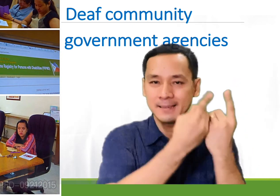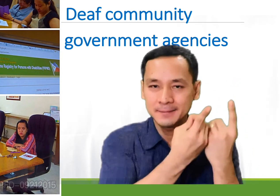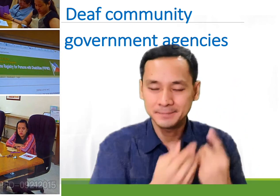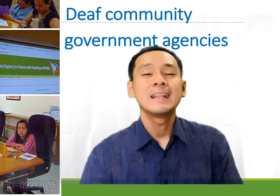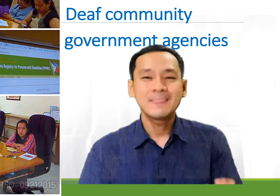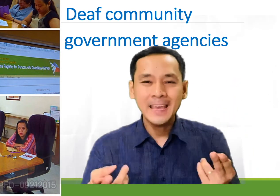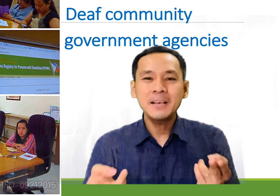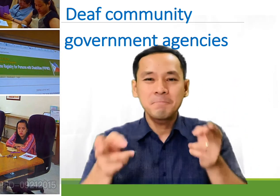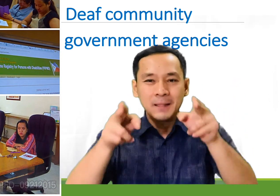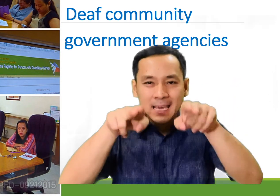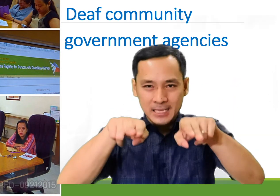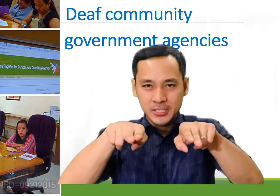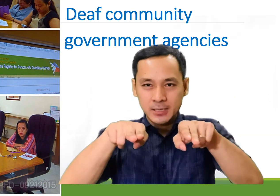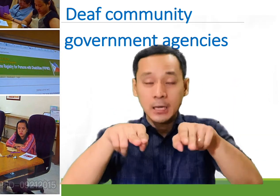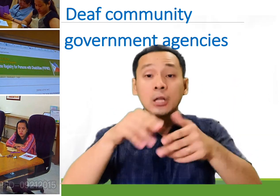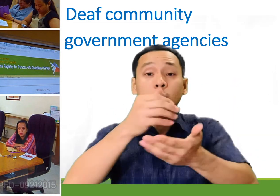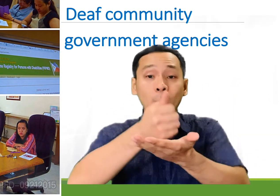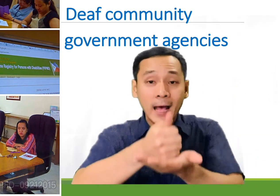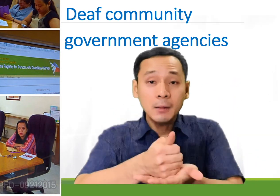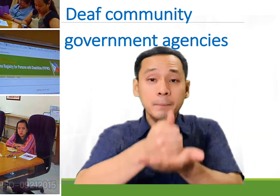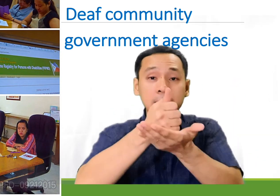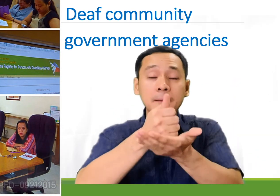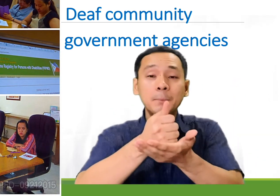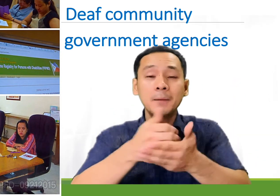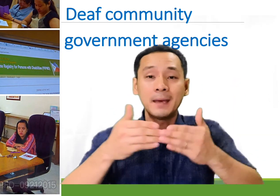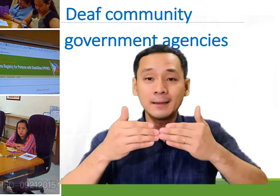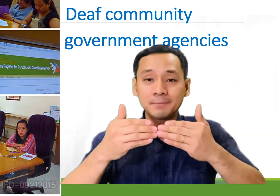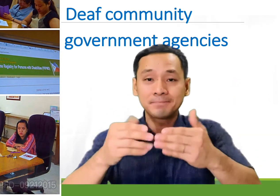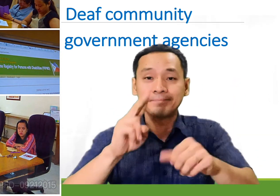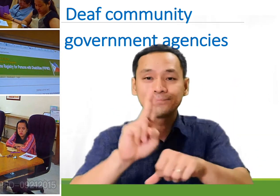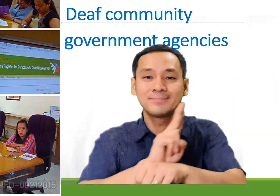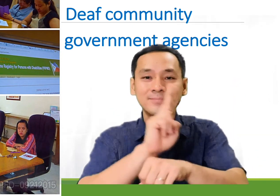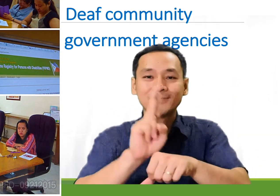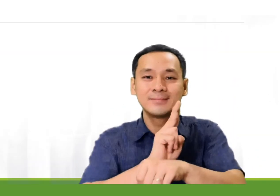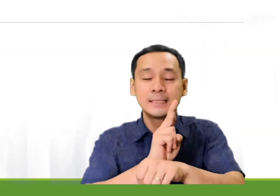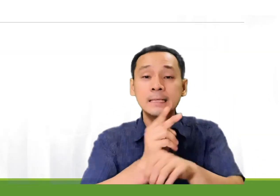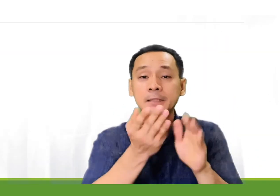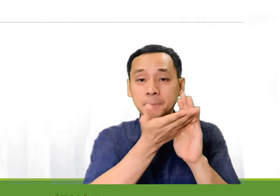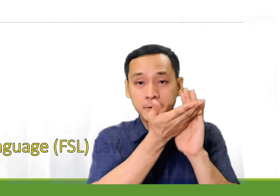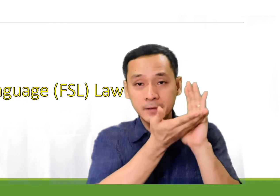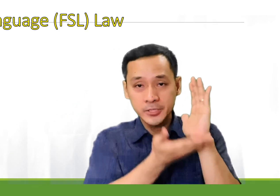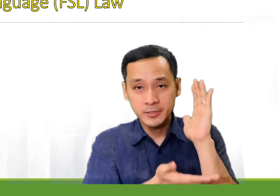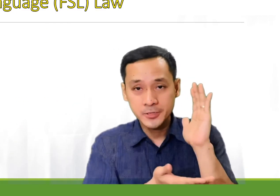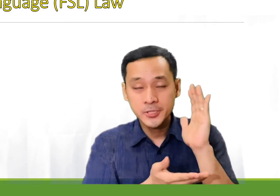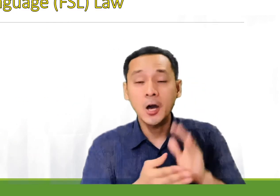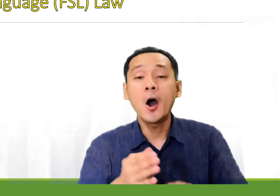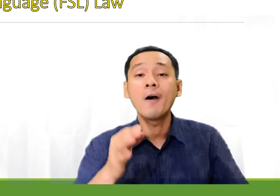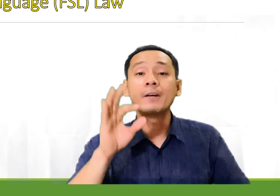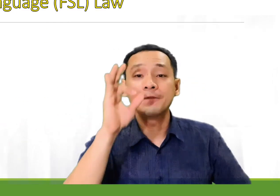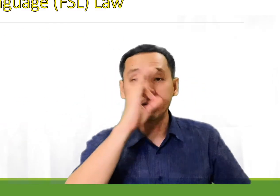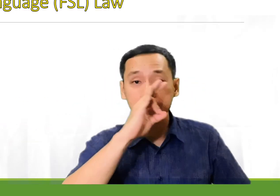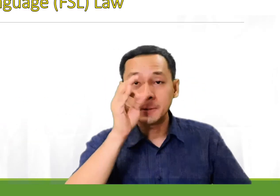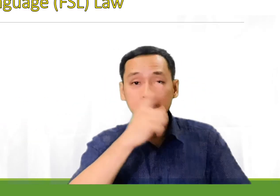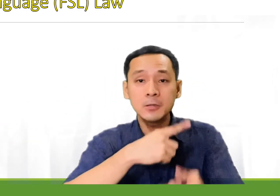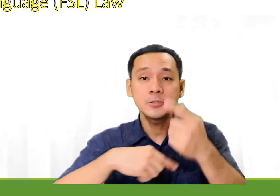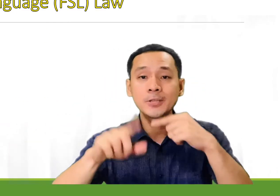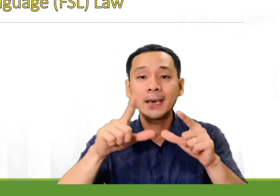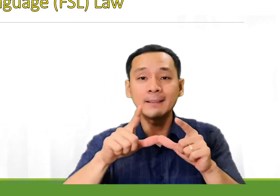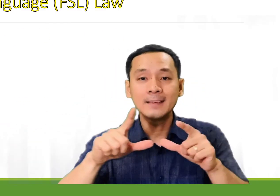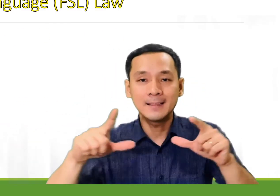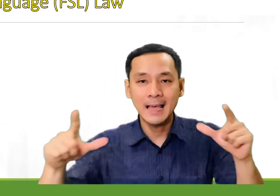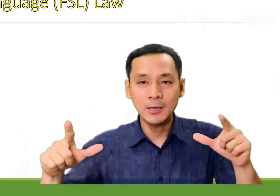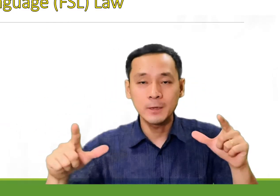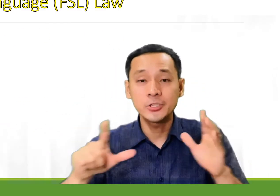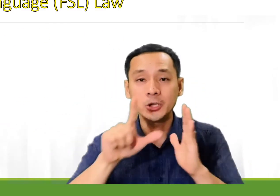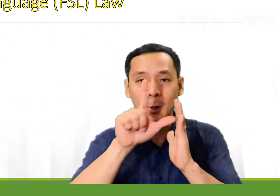agencies take place to help implement the provisions of the Filipino